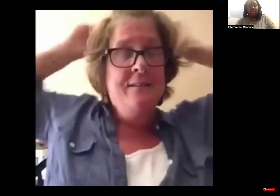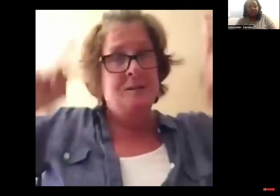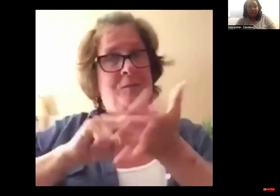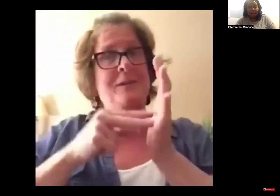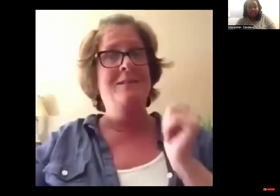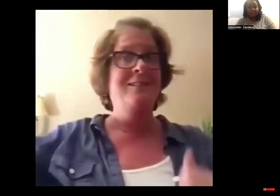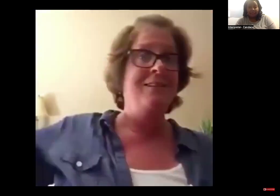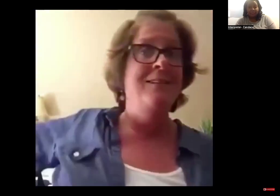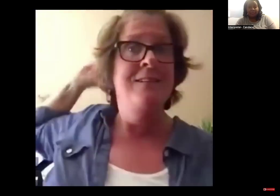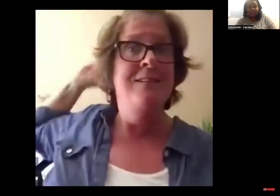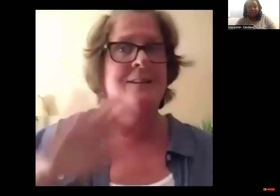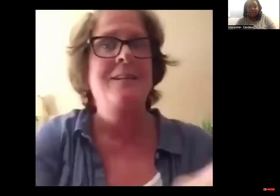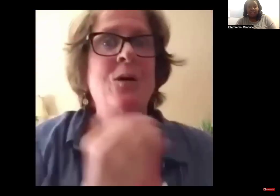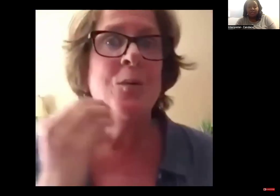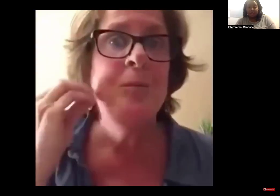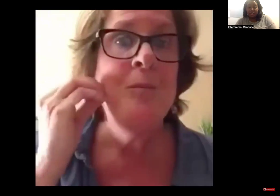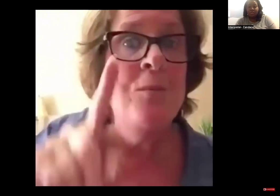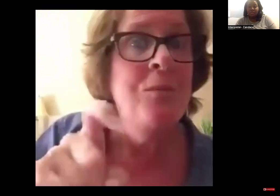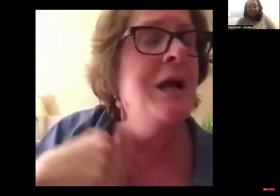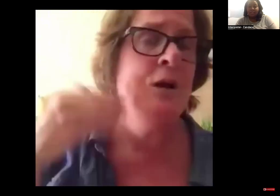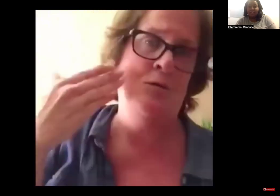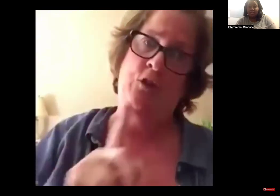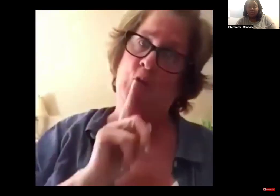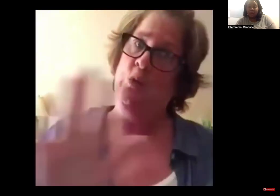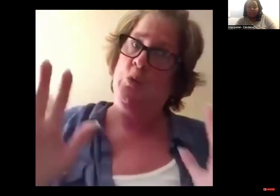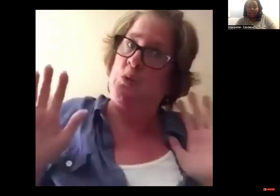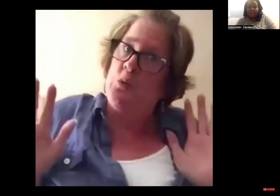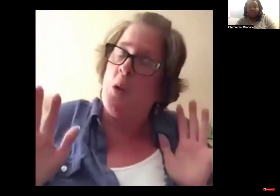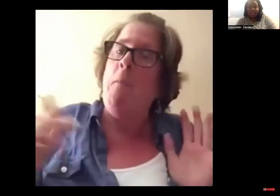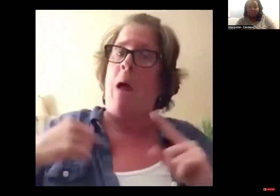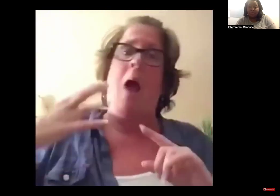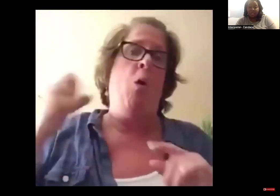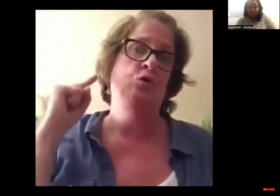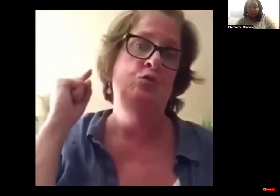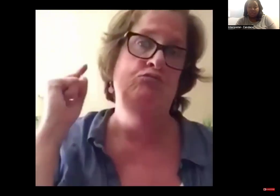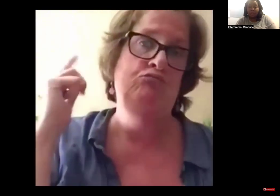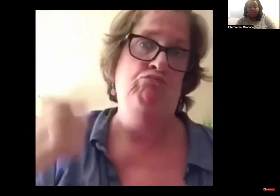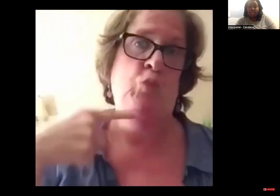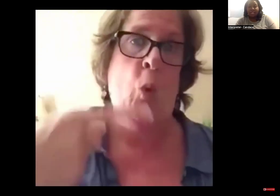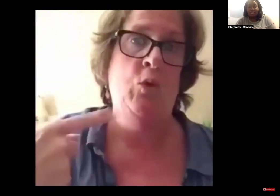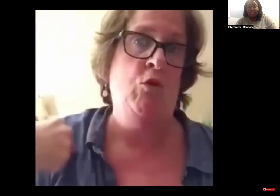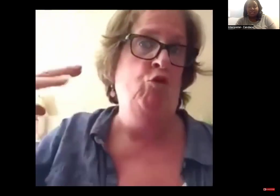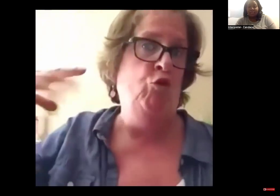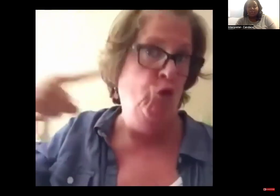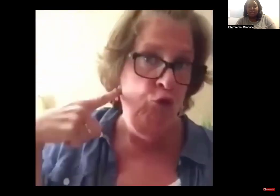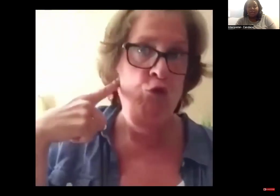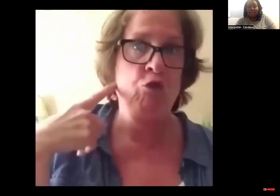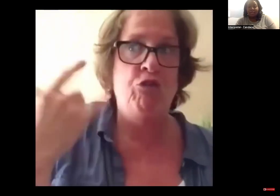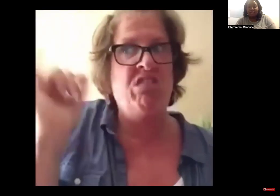there's a curtain behind them and they're in their homes using the Wi-Fi. If that's really true, then that